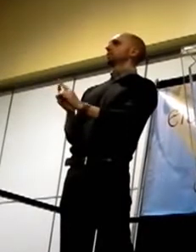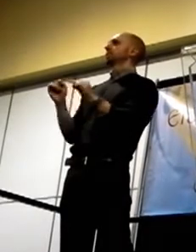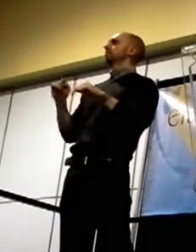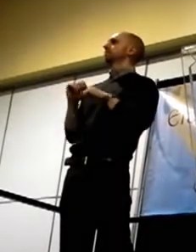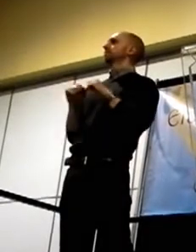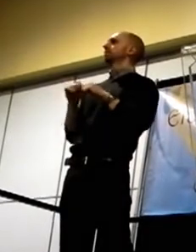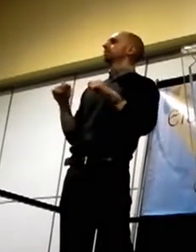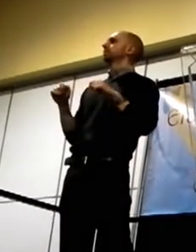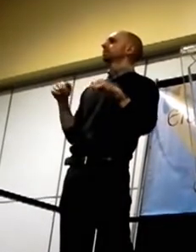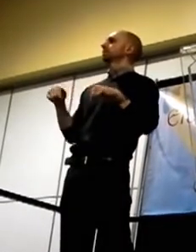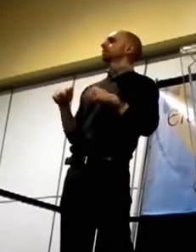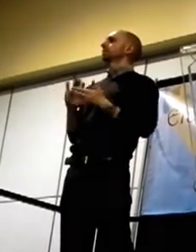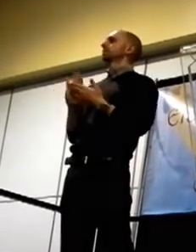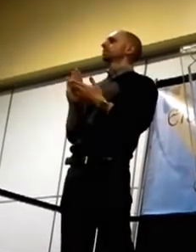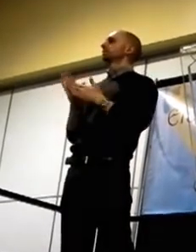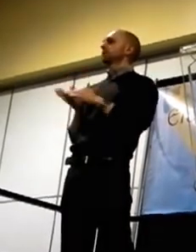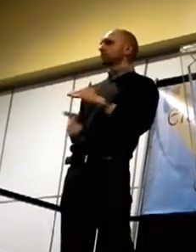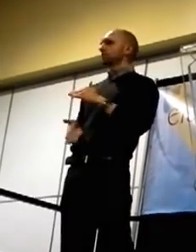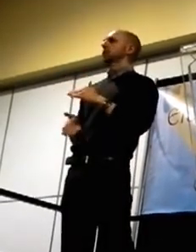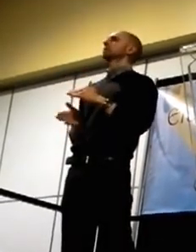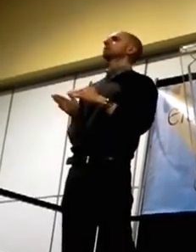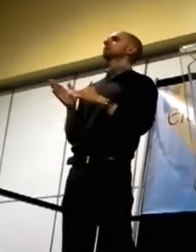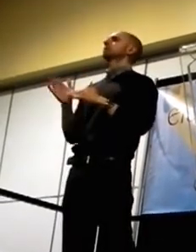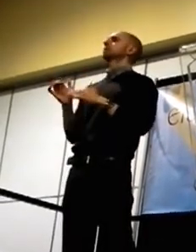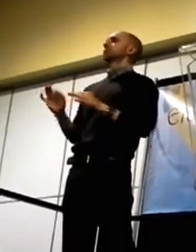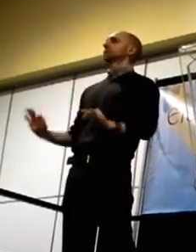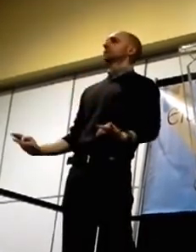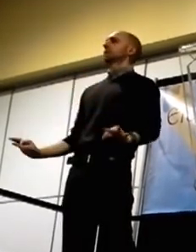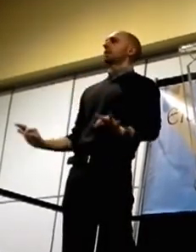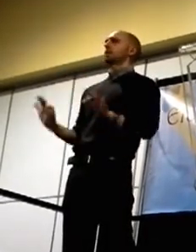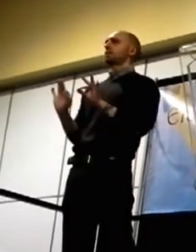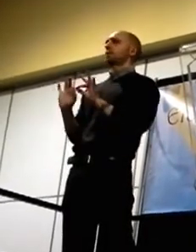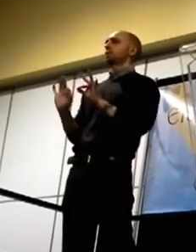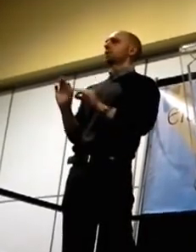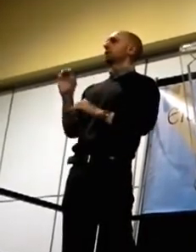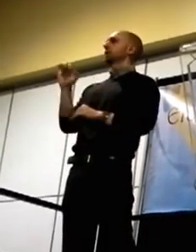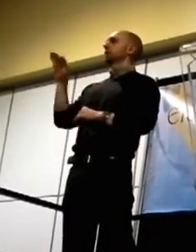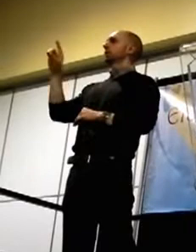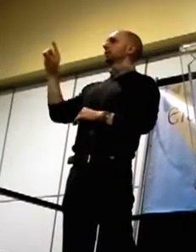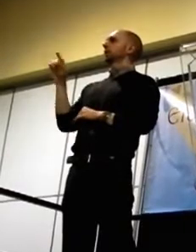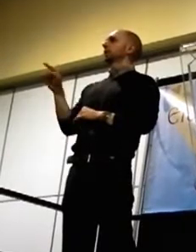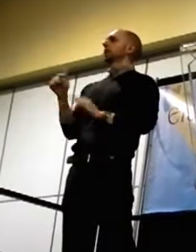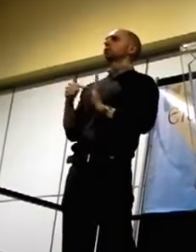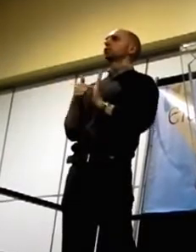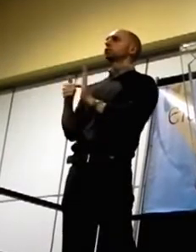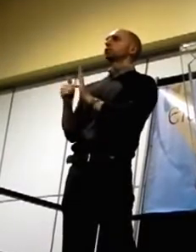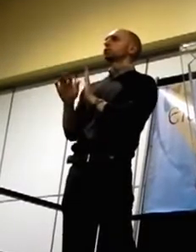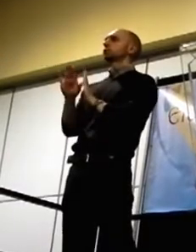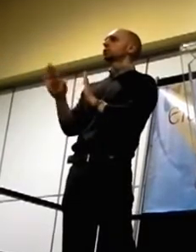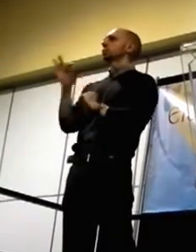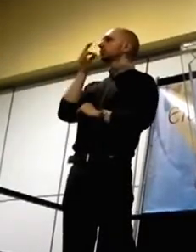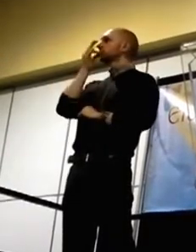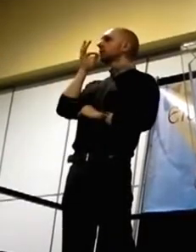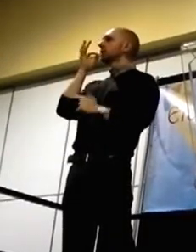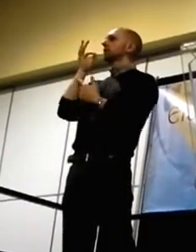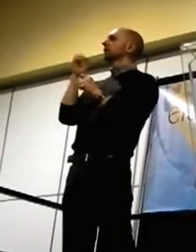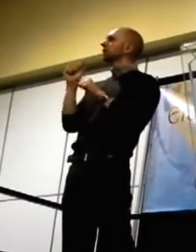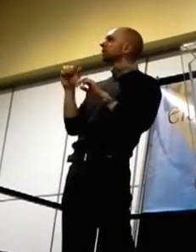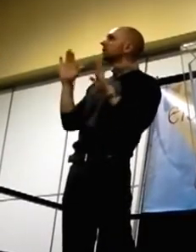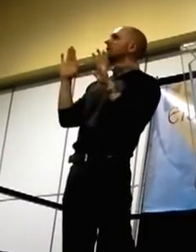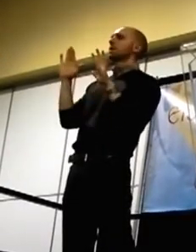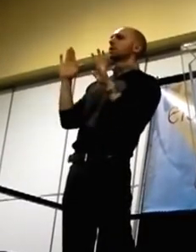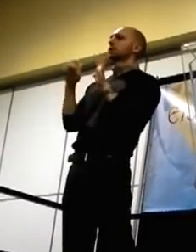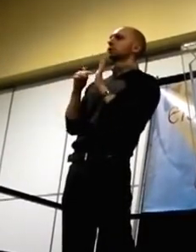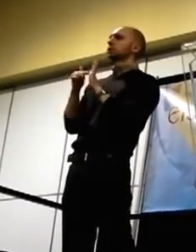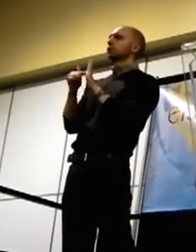ceremony. Again, this is a very important occasion. Shows the sacrifice, shows the commitment to Allah subhanahu